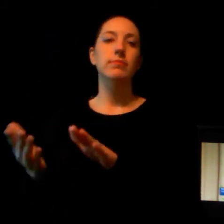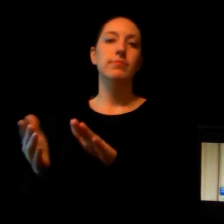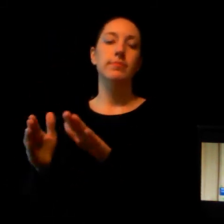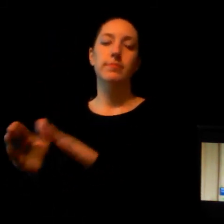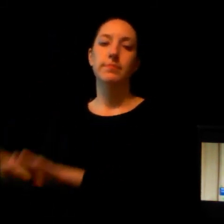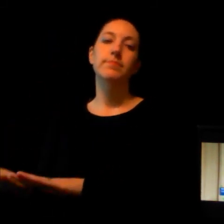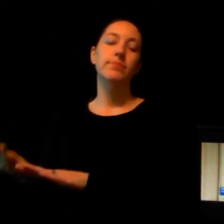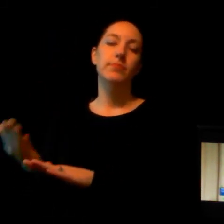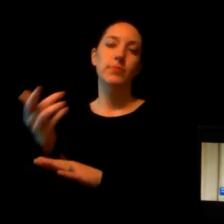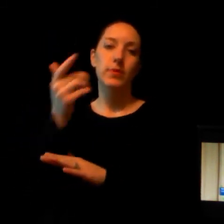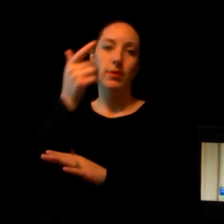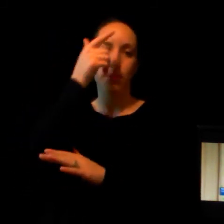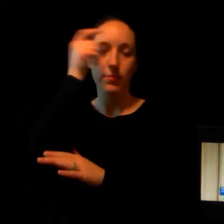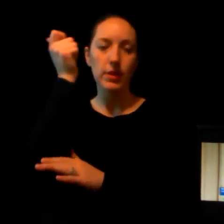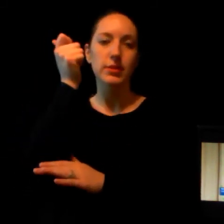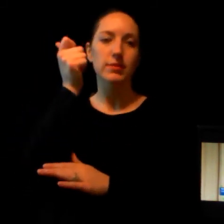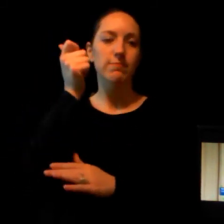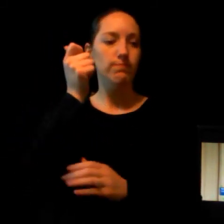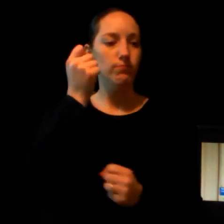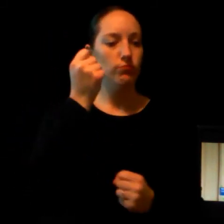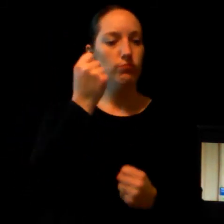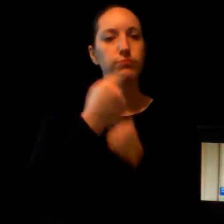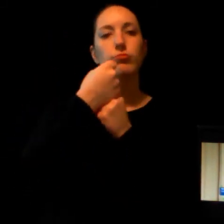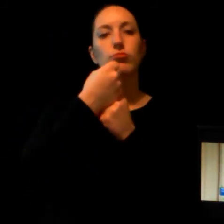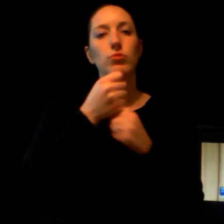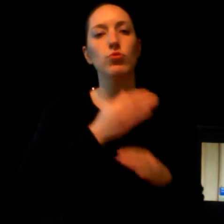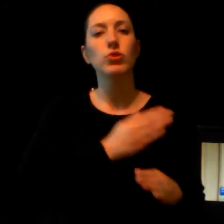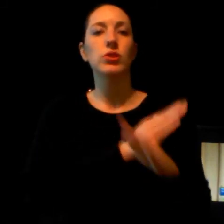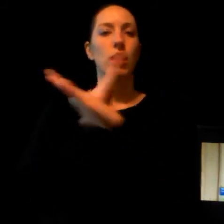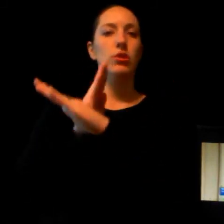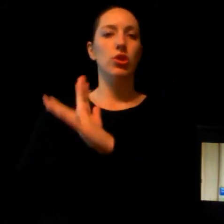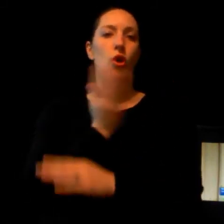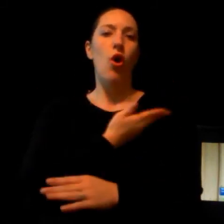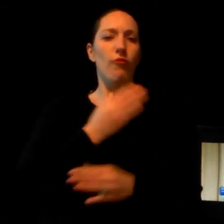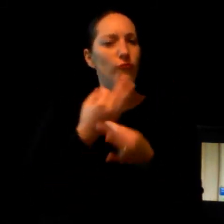help, too, to defend our freedoms and allow